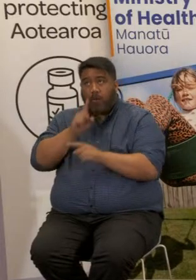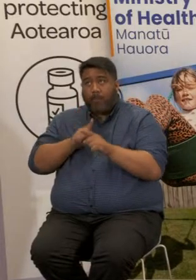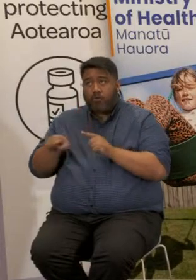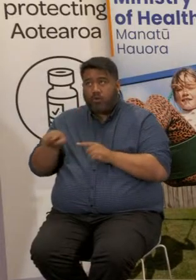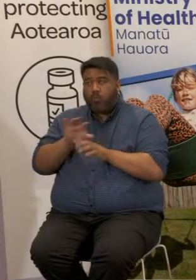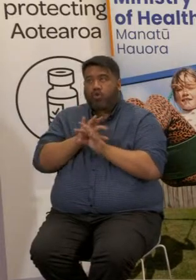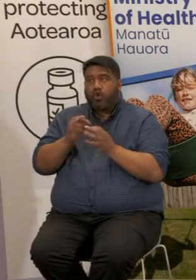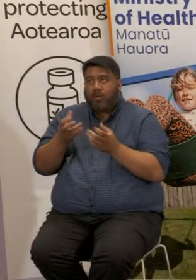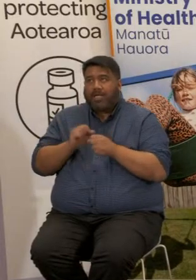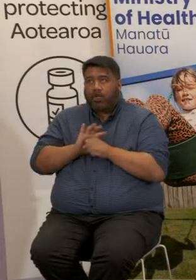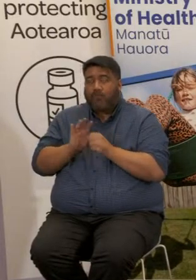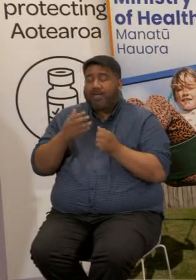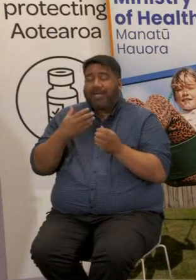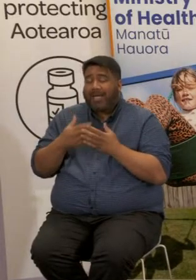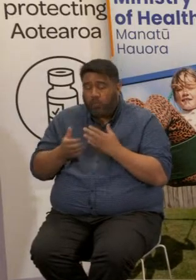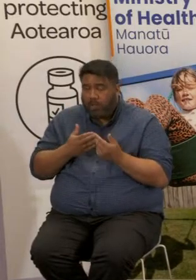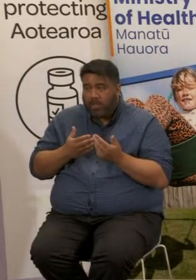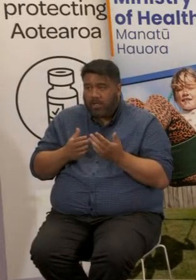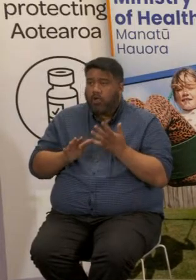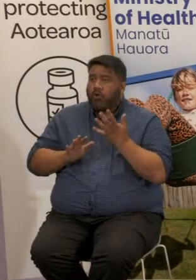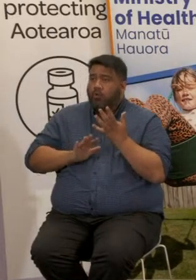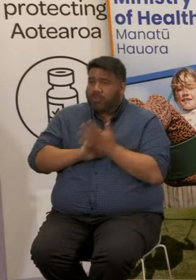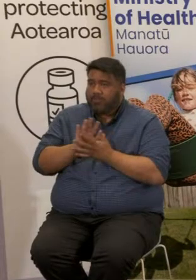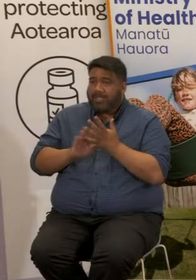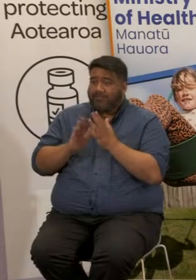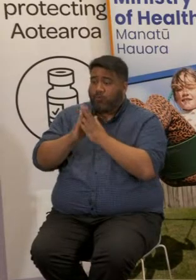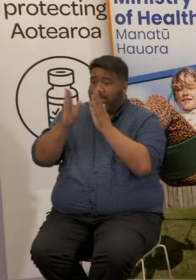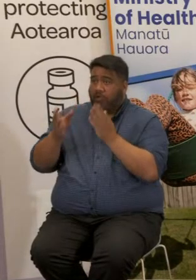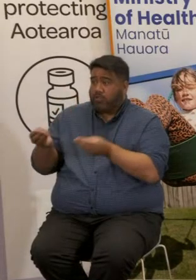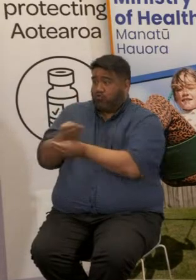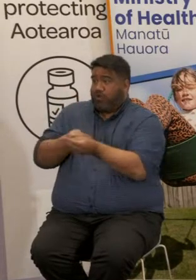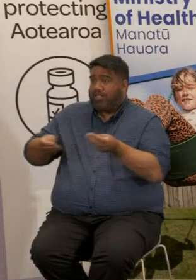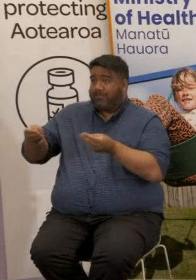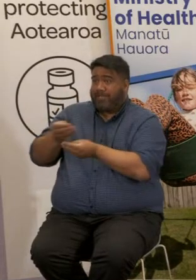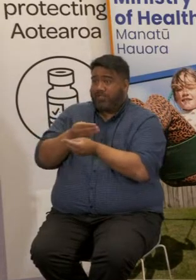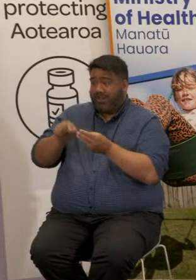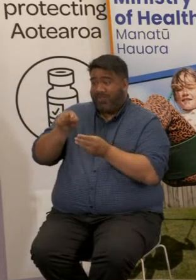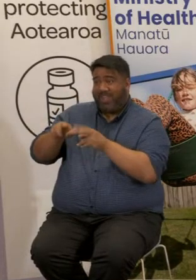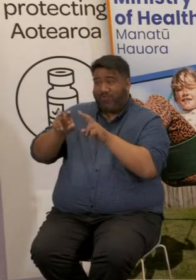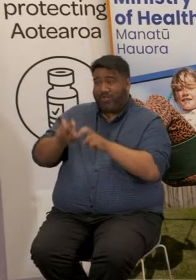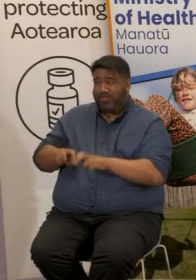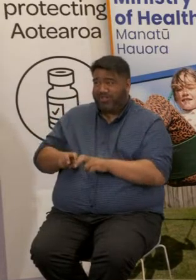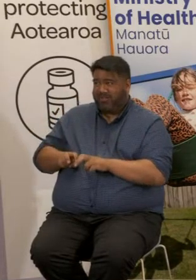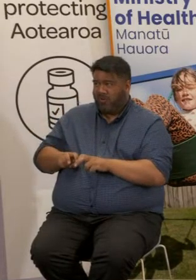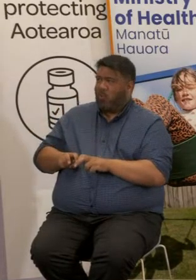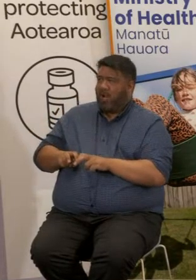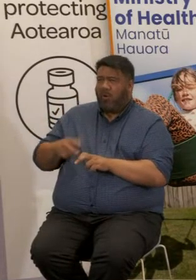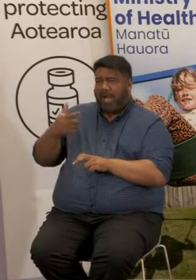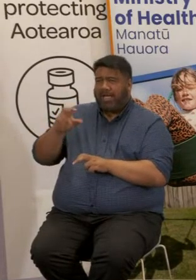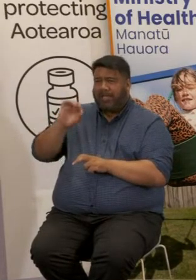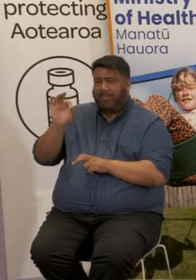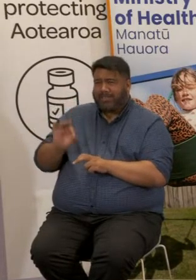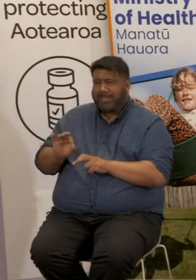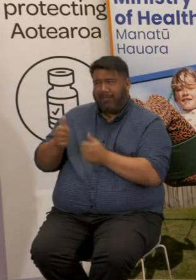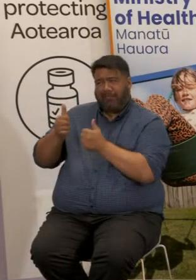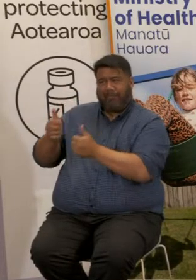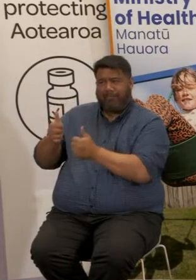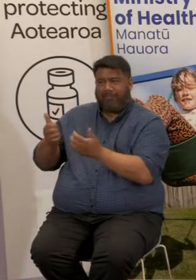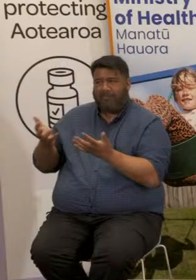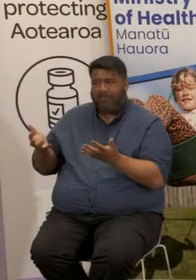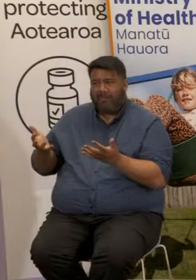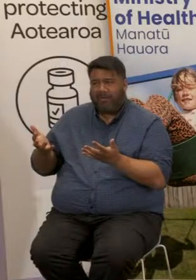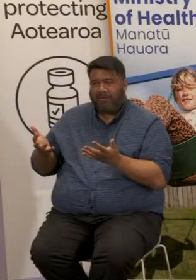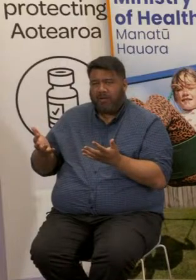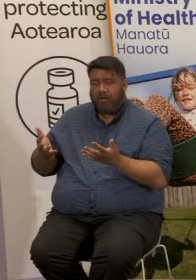modelling suggests that more than 80% reduction in household transmission. So if you think about that in the New Zealand context, that's Delta data,